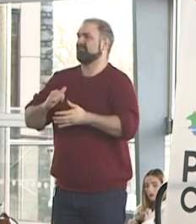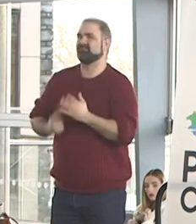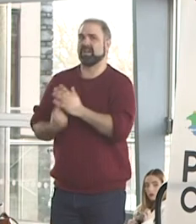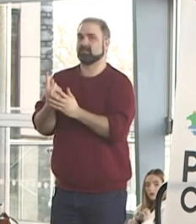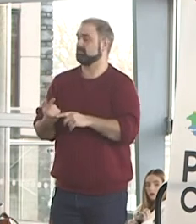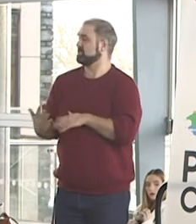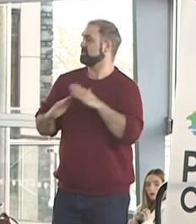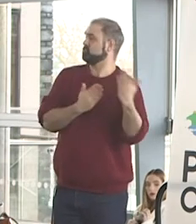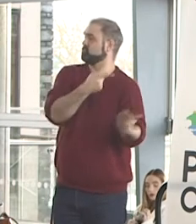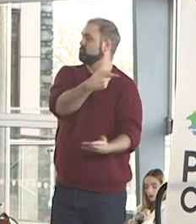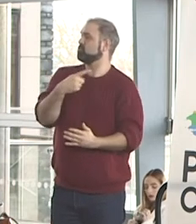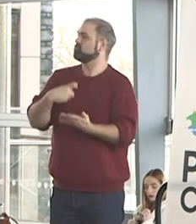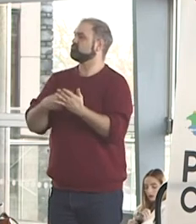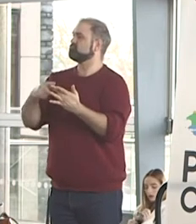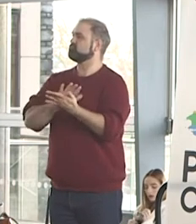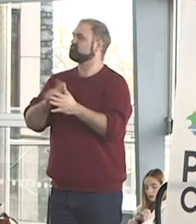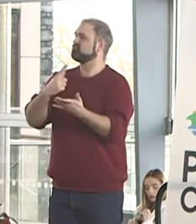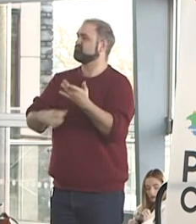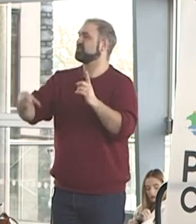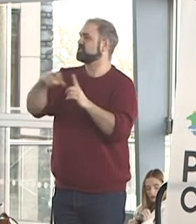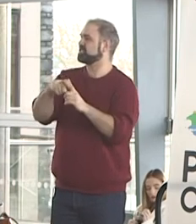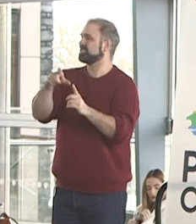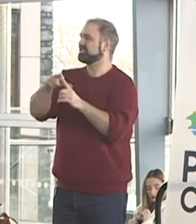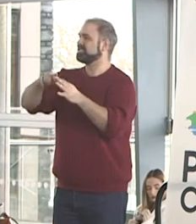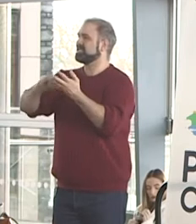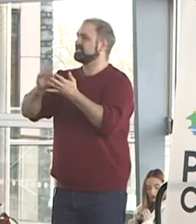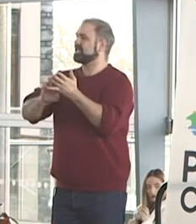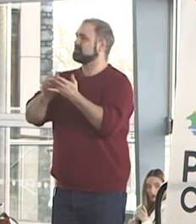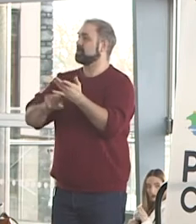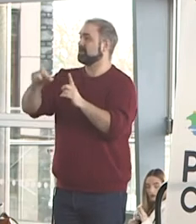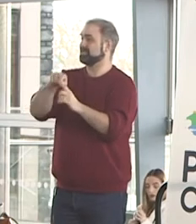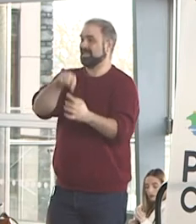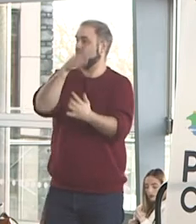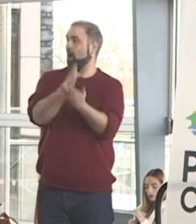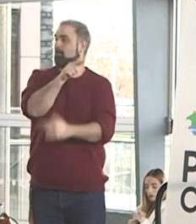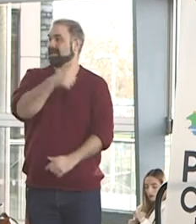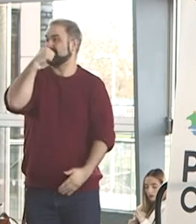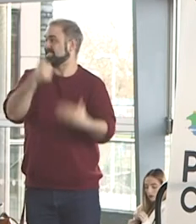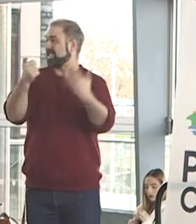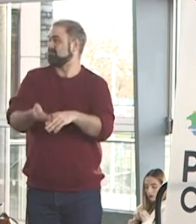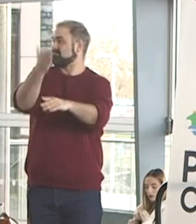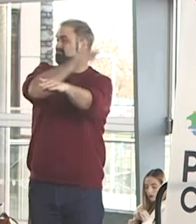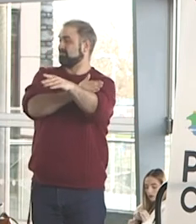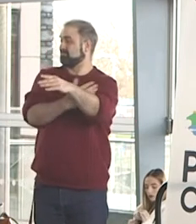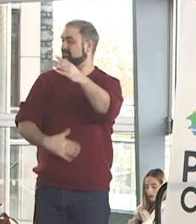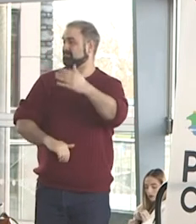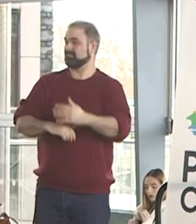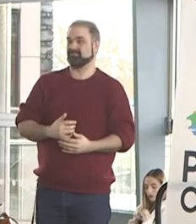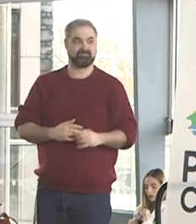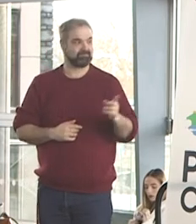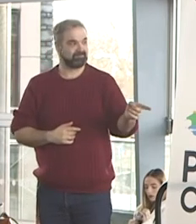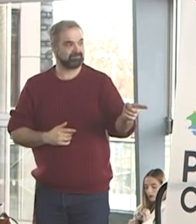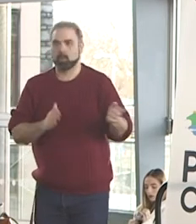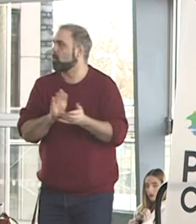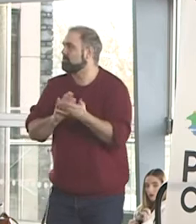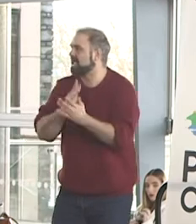you Richard Desmond, who was that 16-year-old boy. You can work out for yourself what